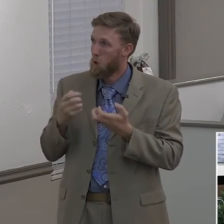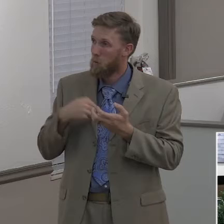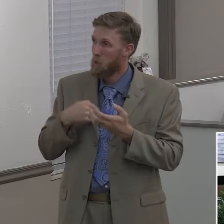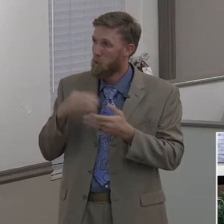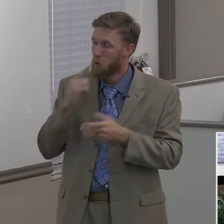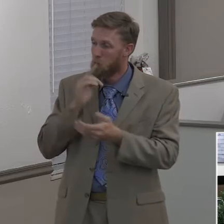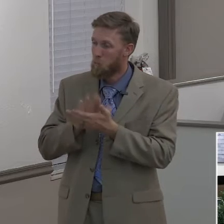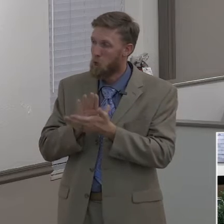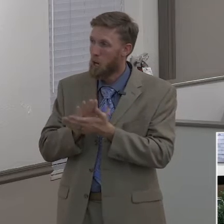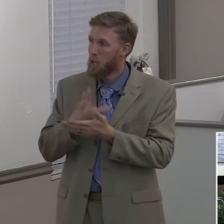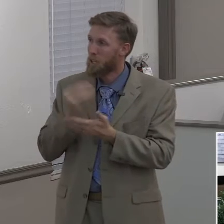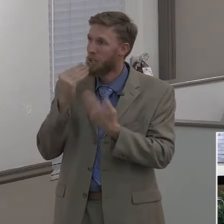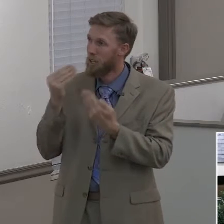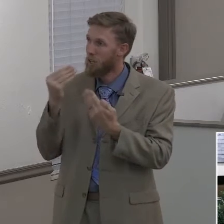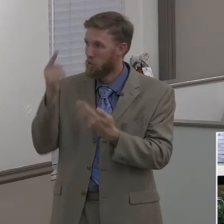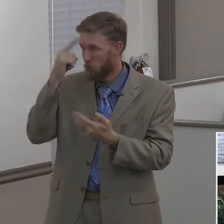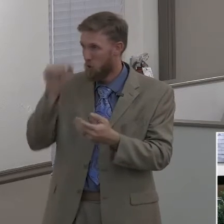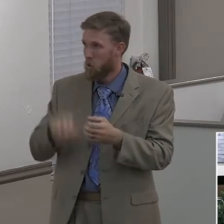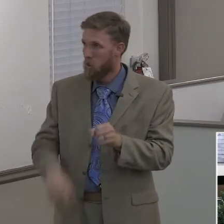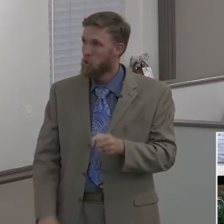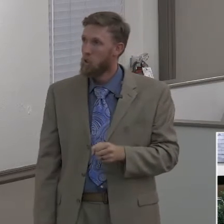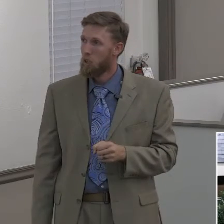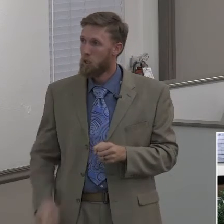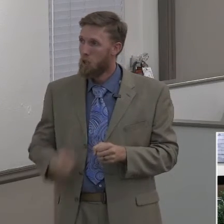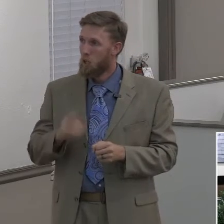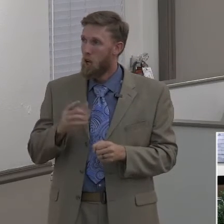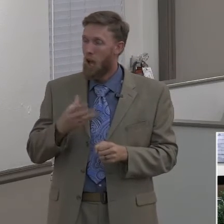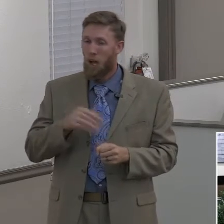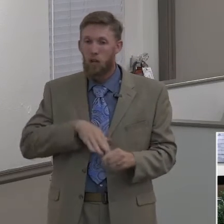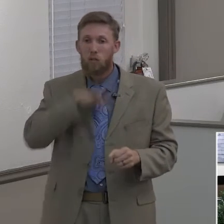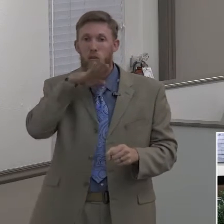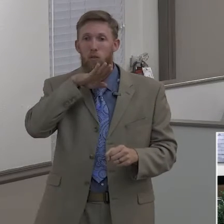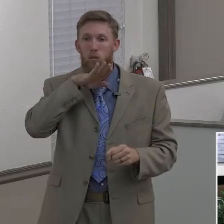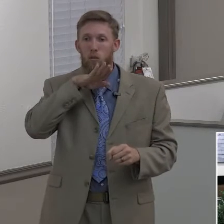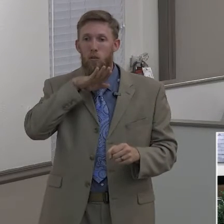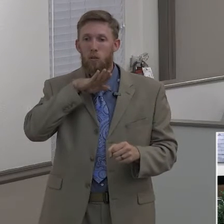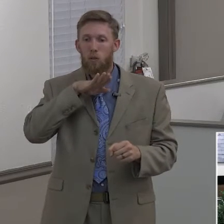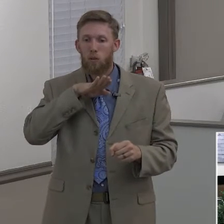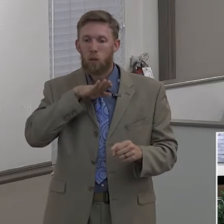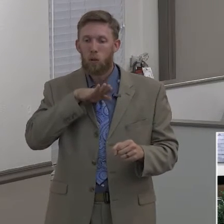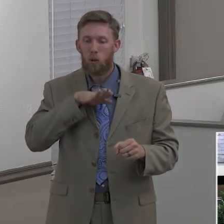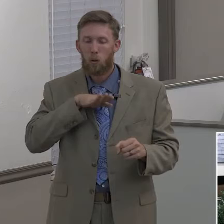And all of a sudden, the frustration level just goes down.